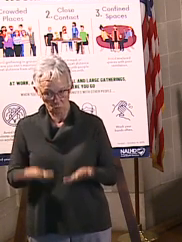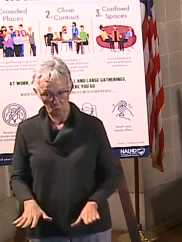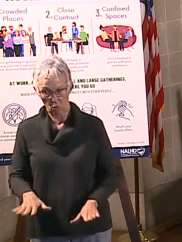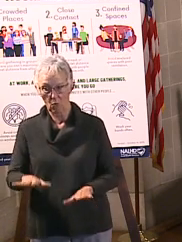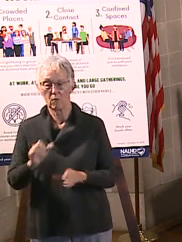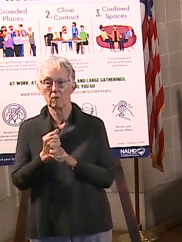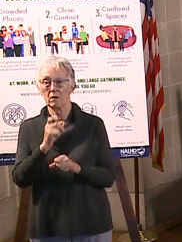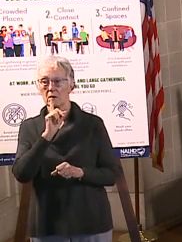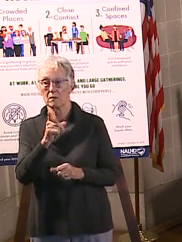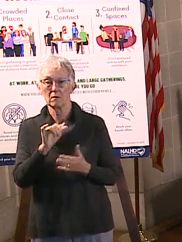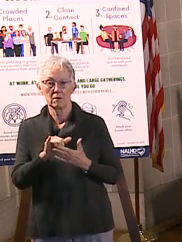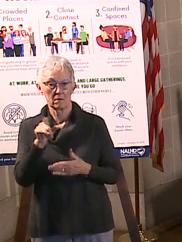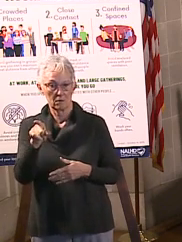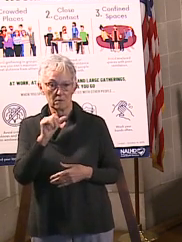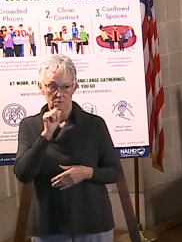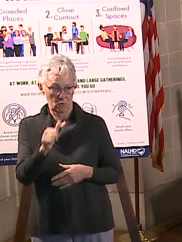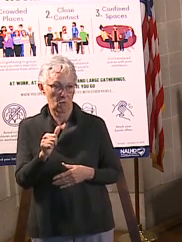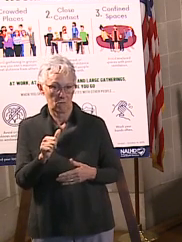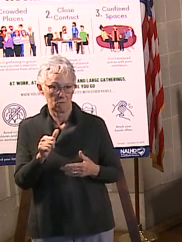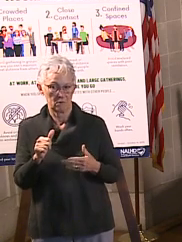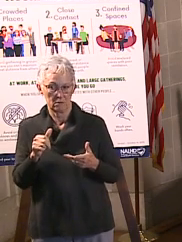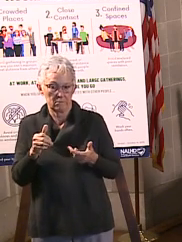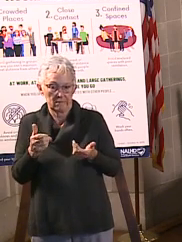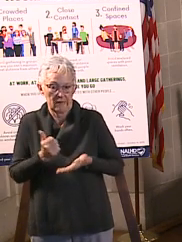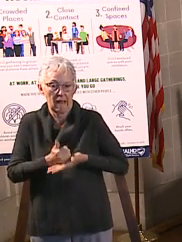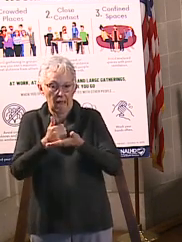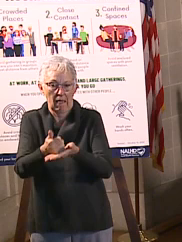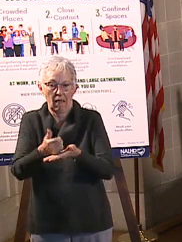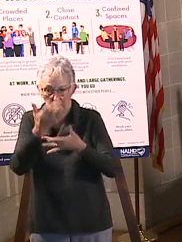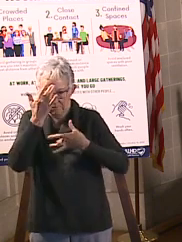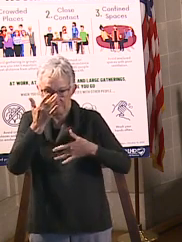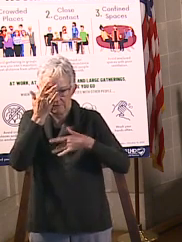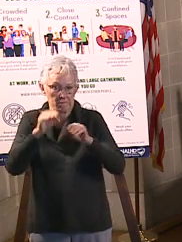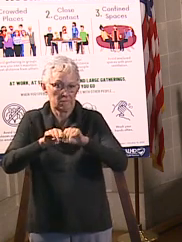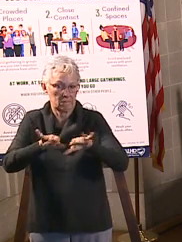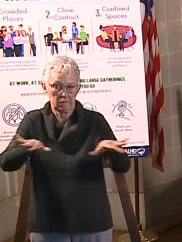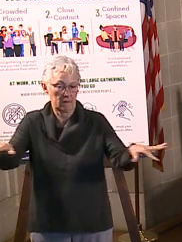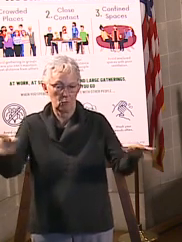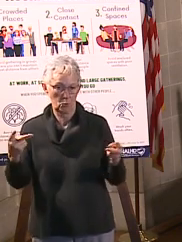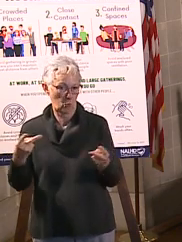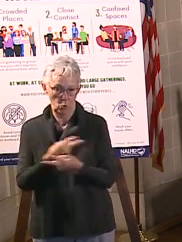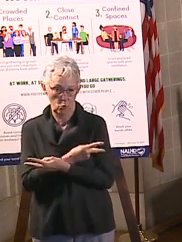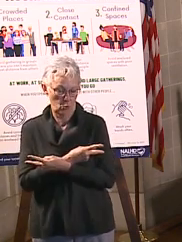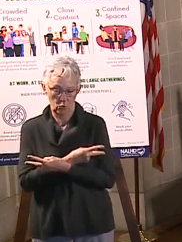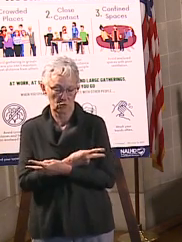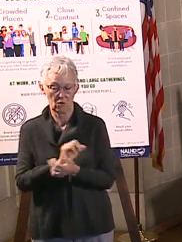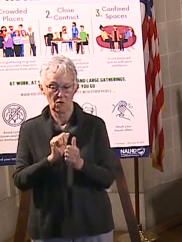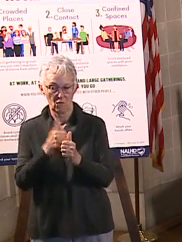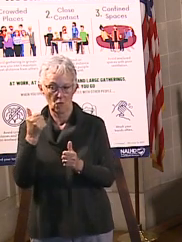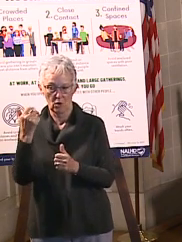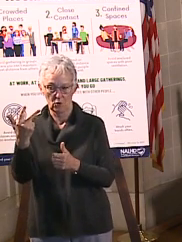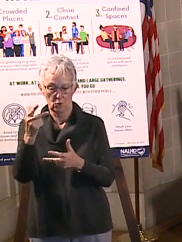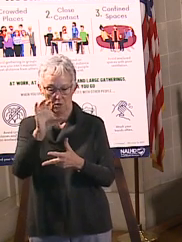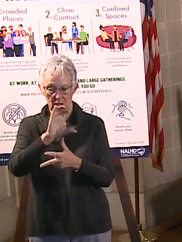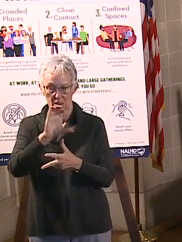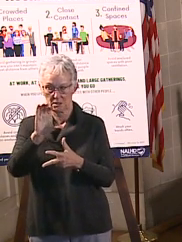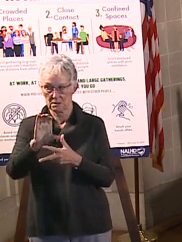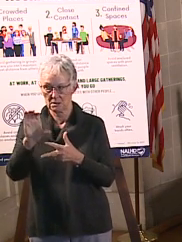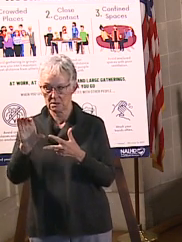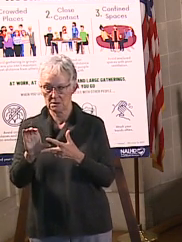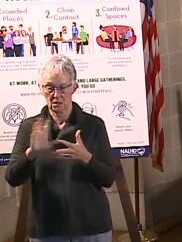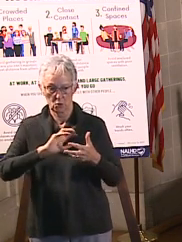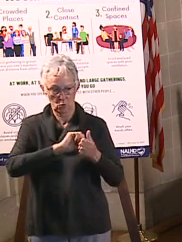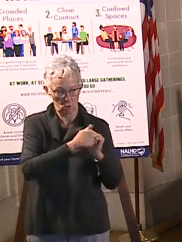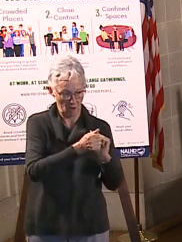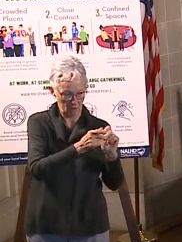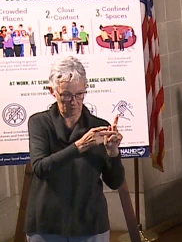that you're not giving the opportunity for the virus to spread. You know, avoid the 3 C's, those crowded places, confined spaces, close contact. All those